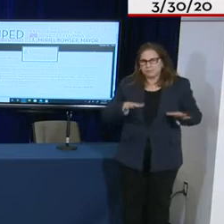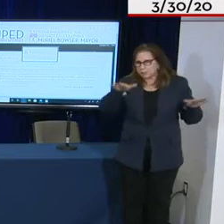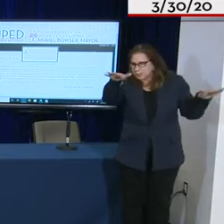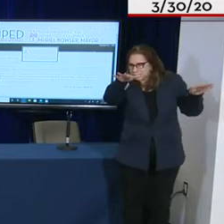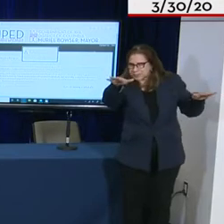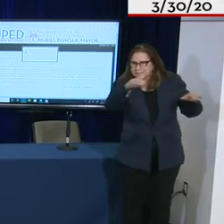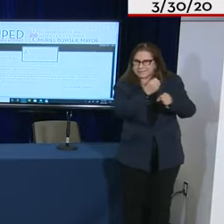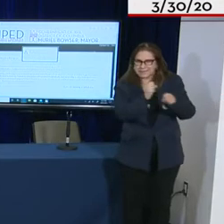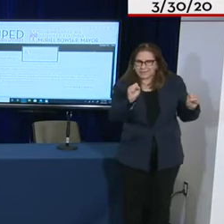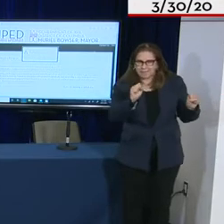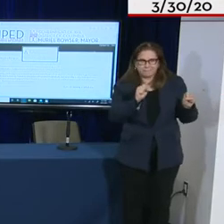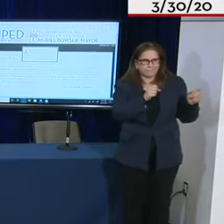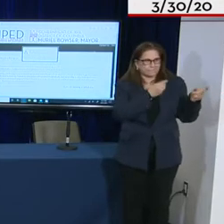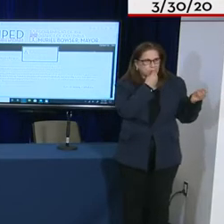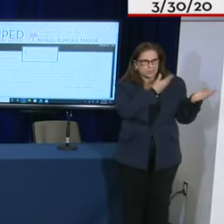food.